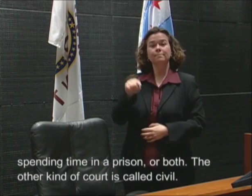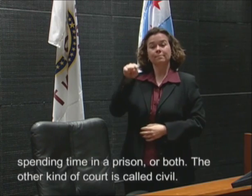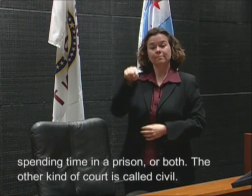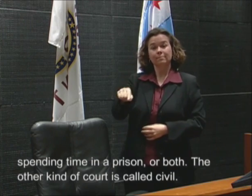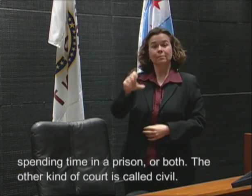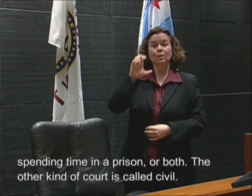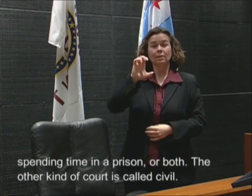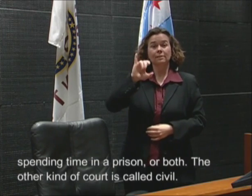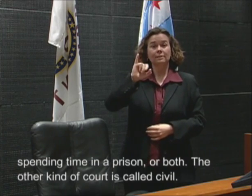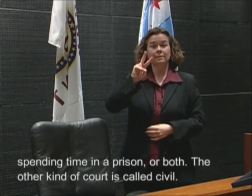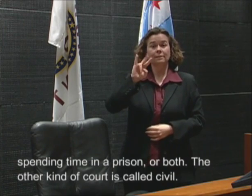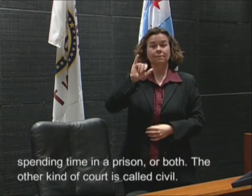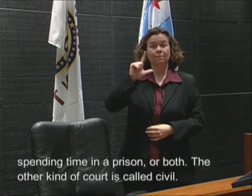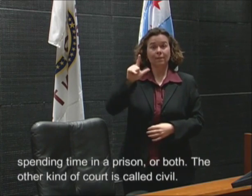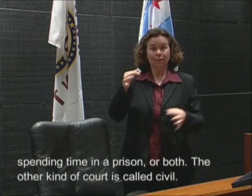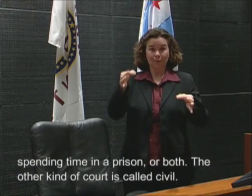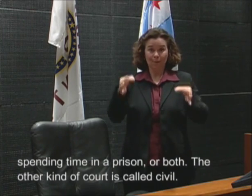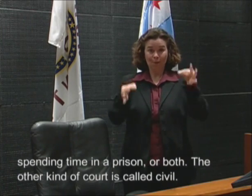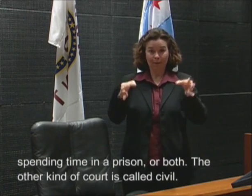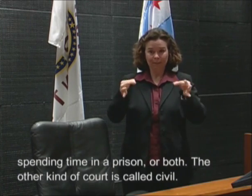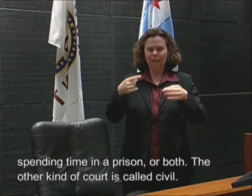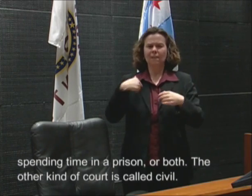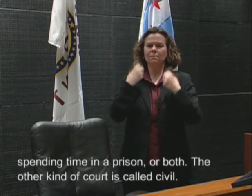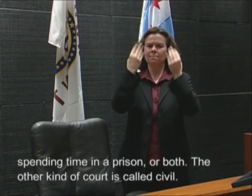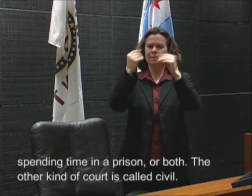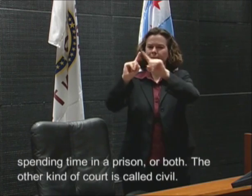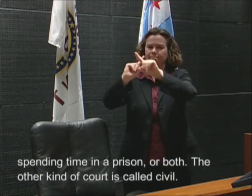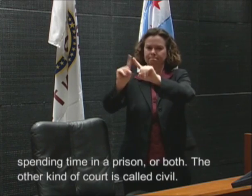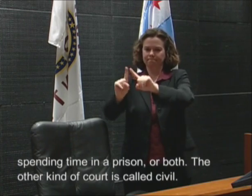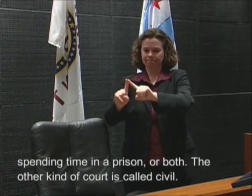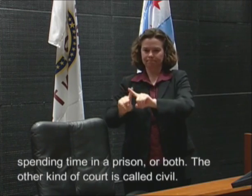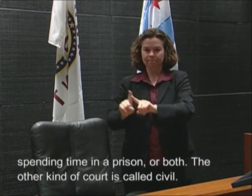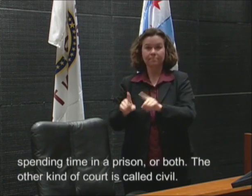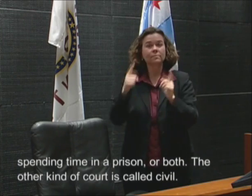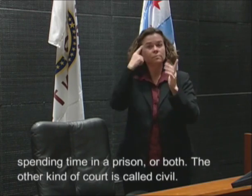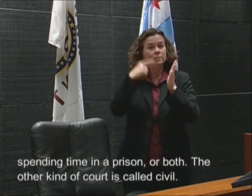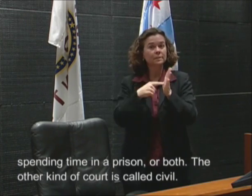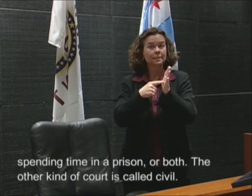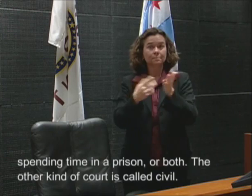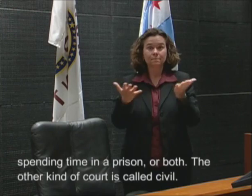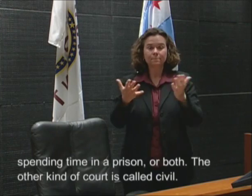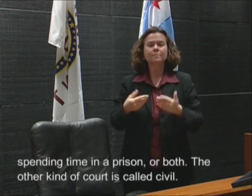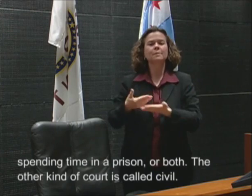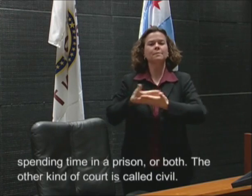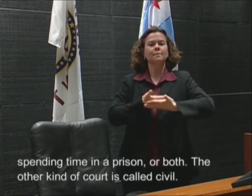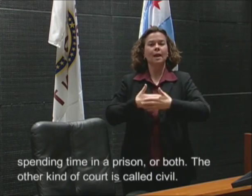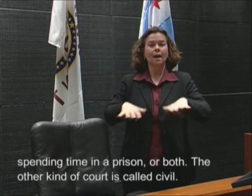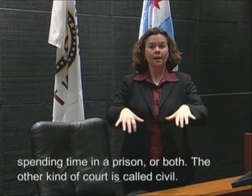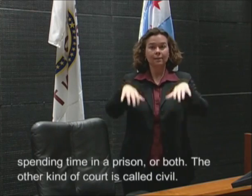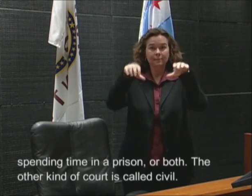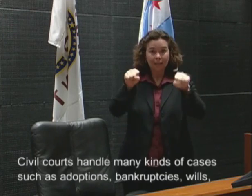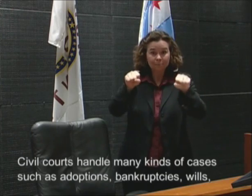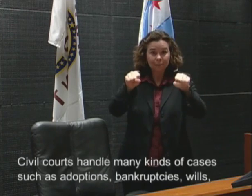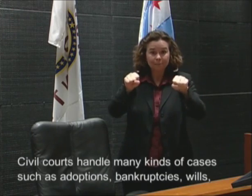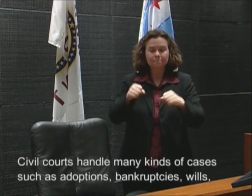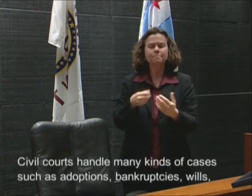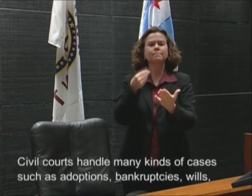The other kind of court is called civil. Civil courts handle many kinds of cases, such as adoptions,